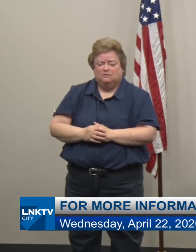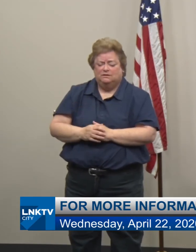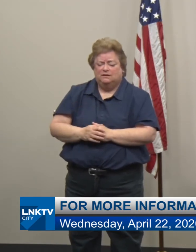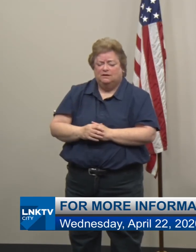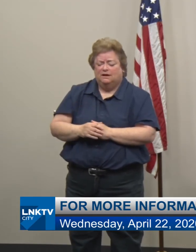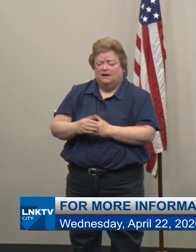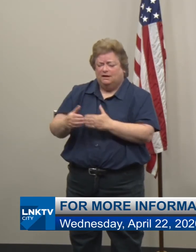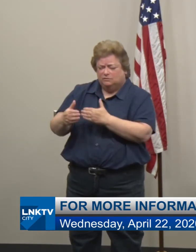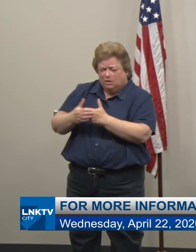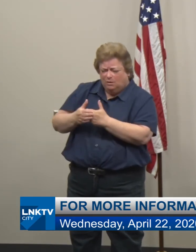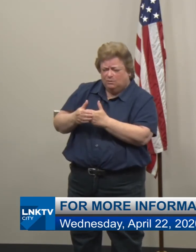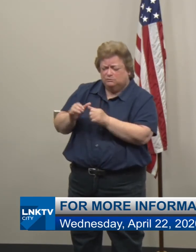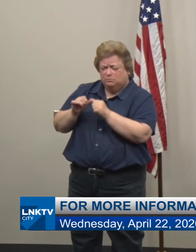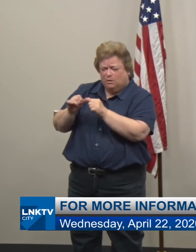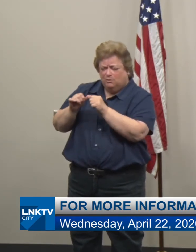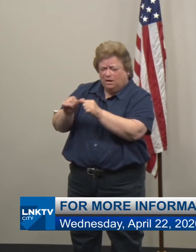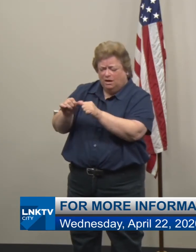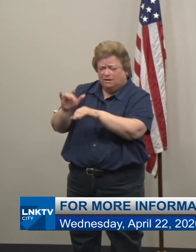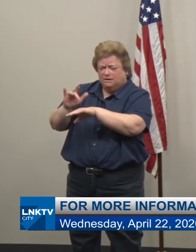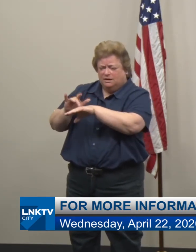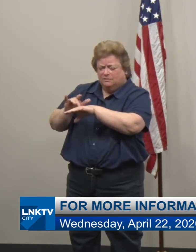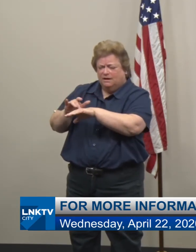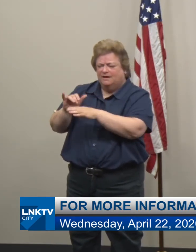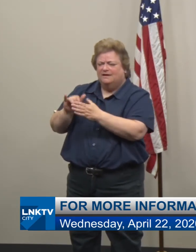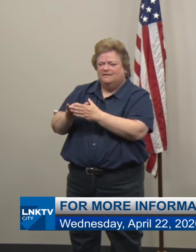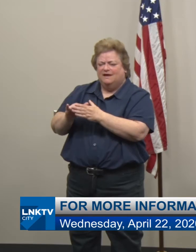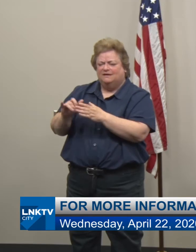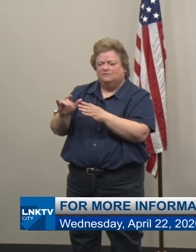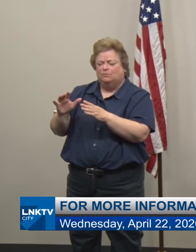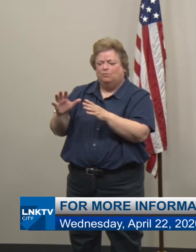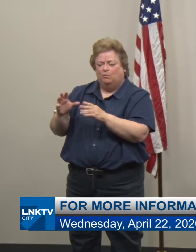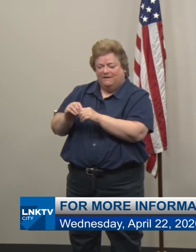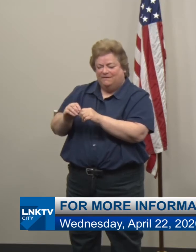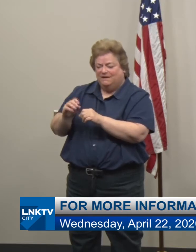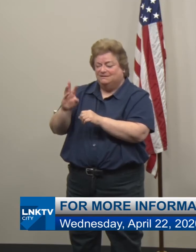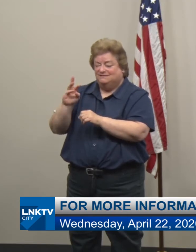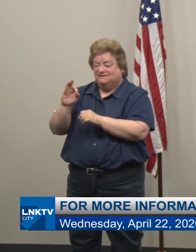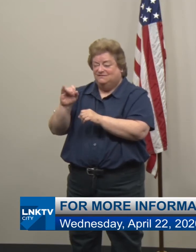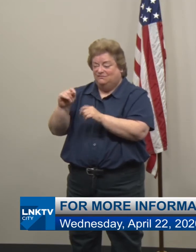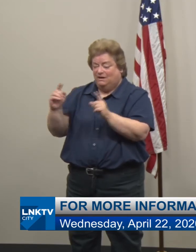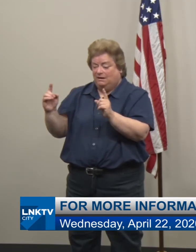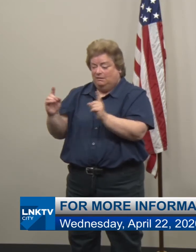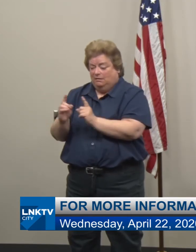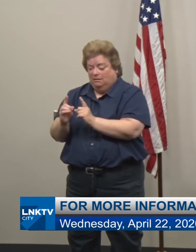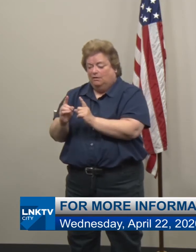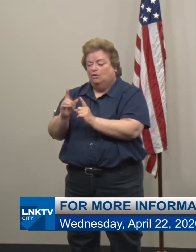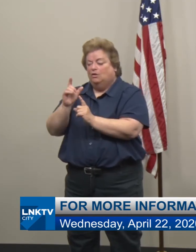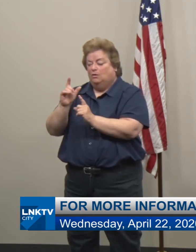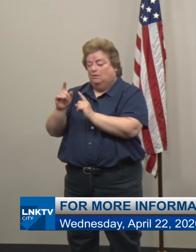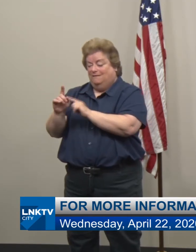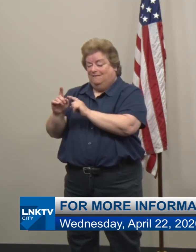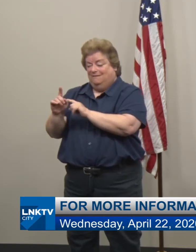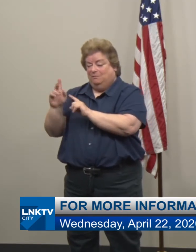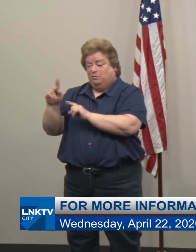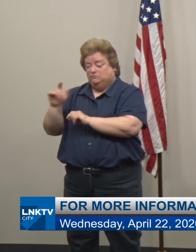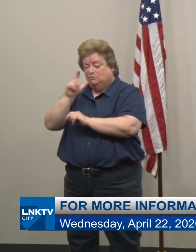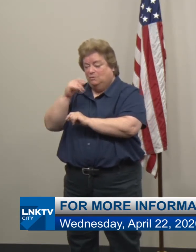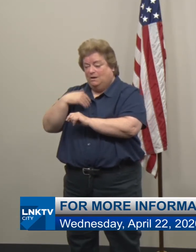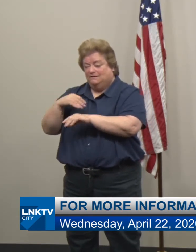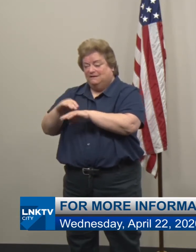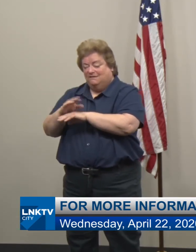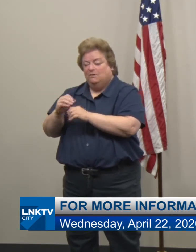prolonged contact is defined as being within 6 feet of someone who is infected for more than 10